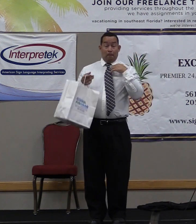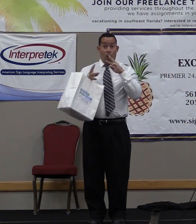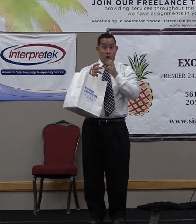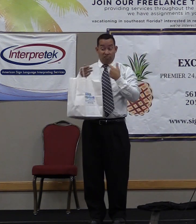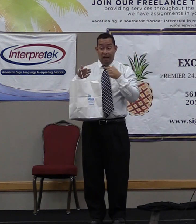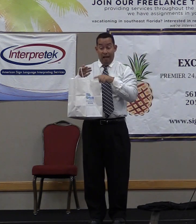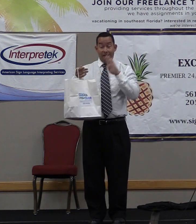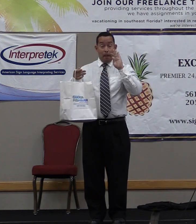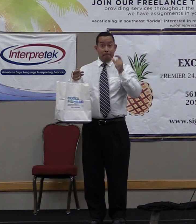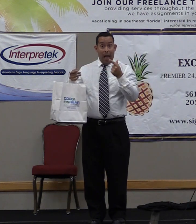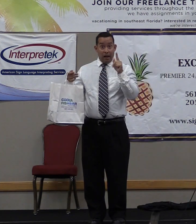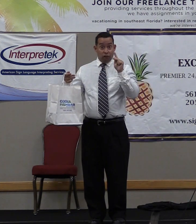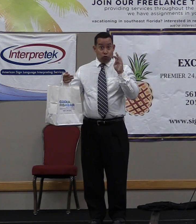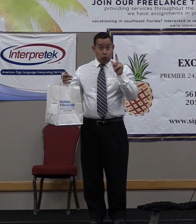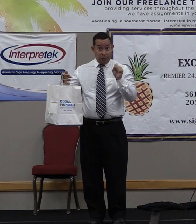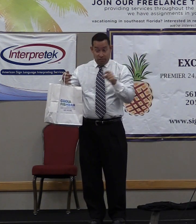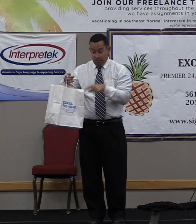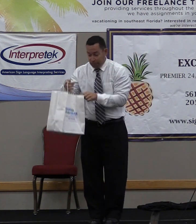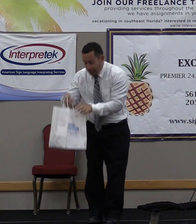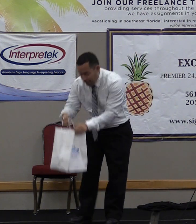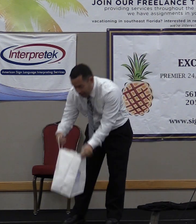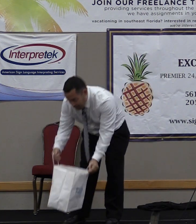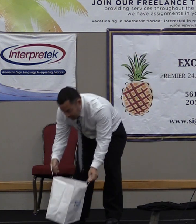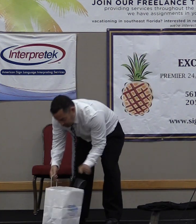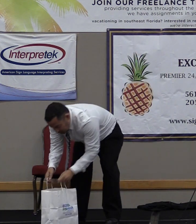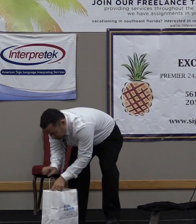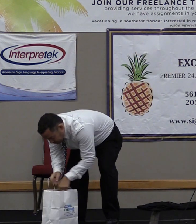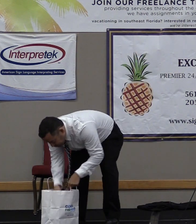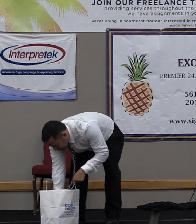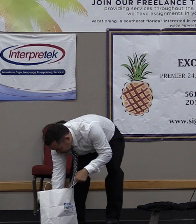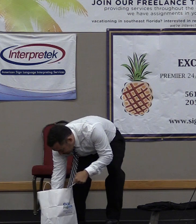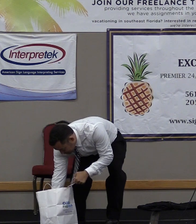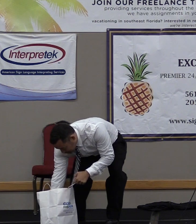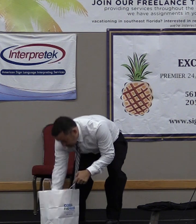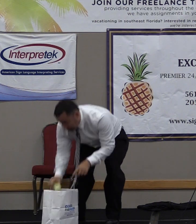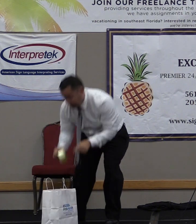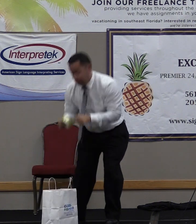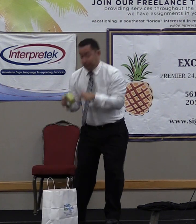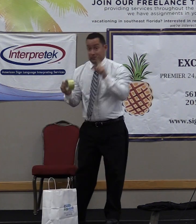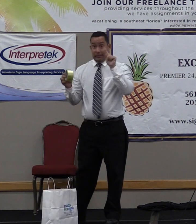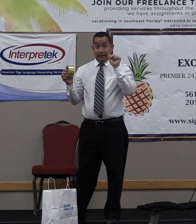I have some stuff in here, my bag of tricks.